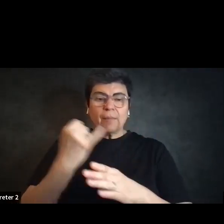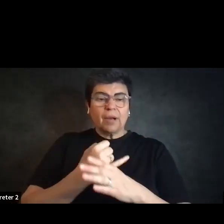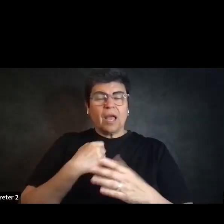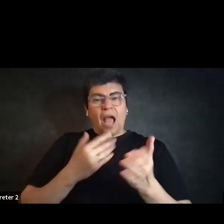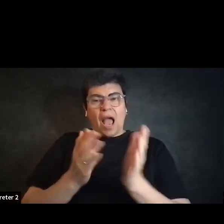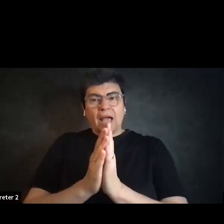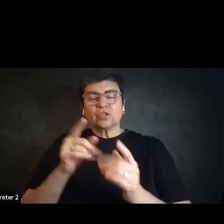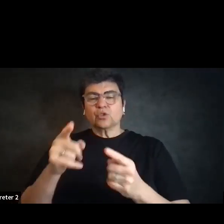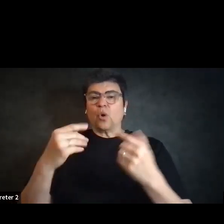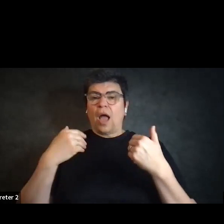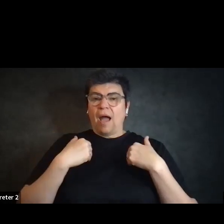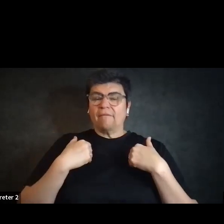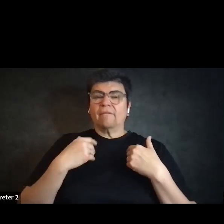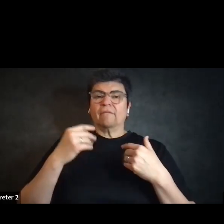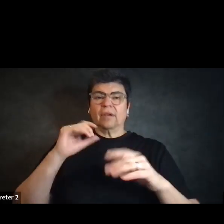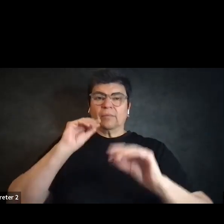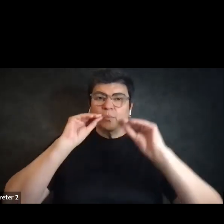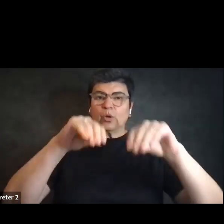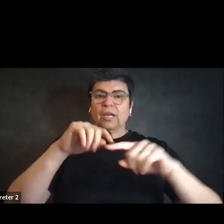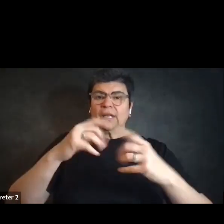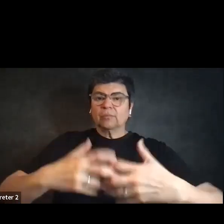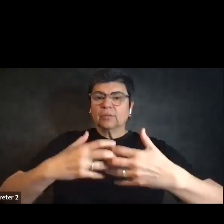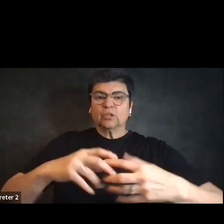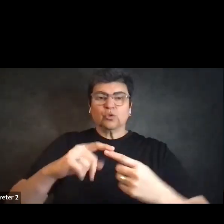accessible pedestrian signals to help the visually impaired.